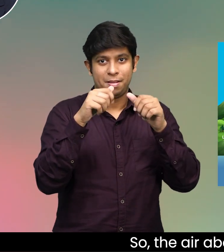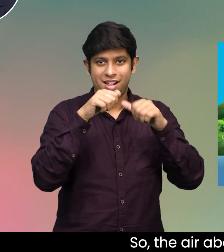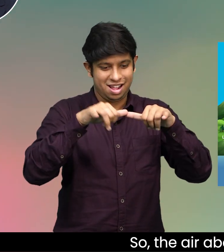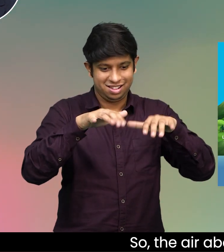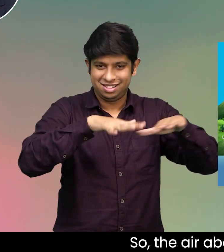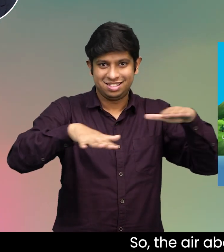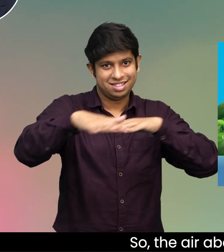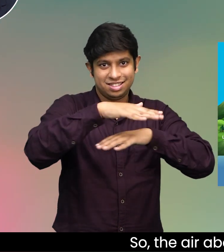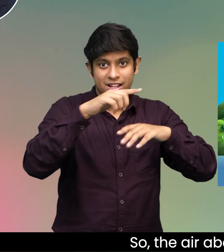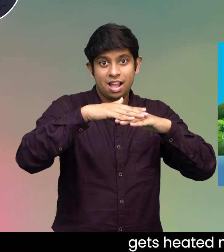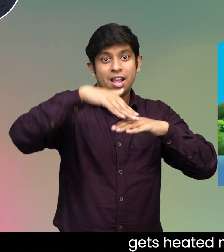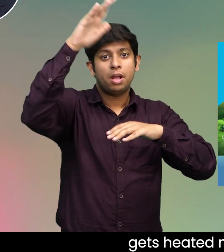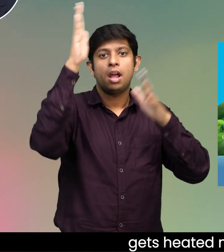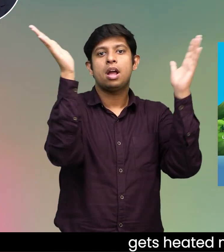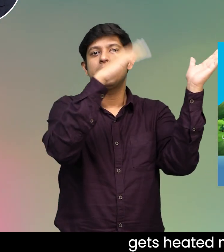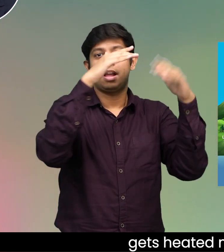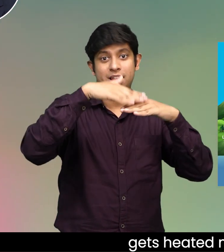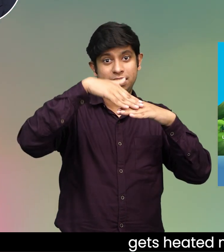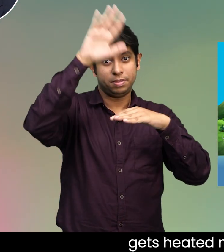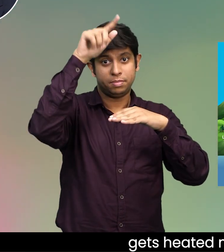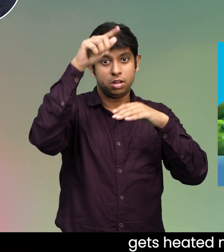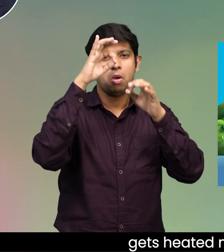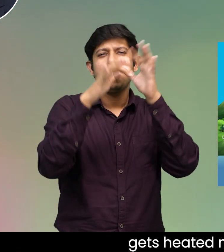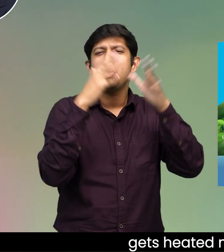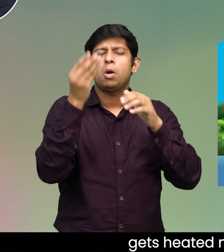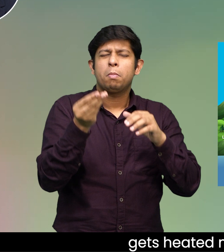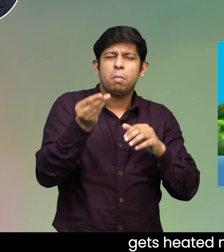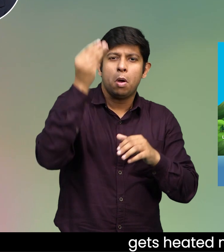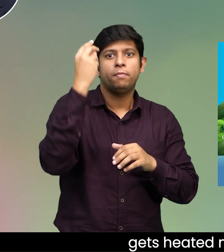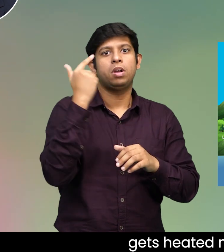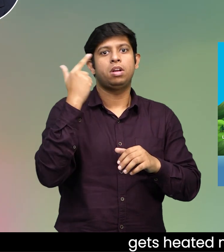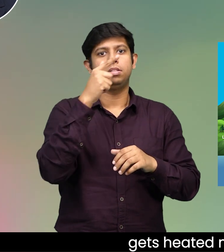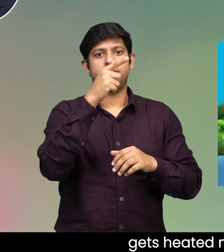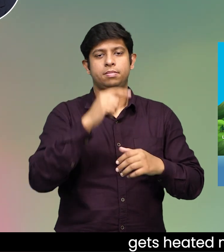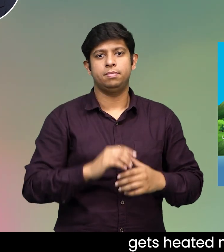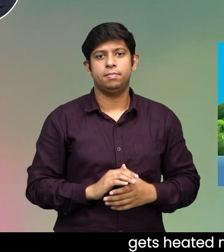So, the air above the land gets heated more quickly.